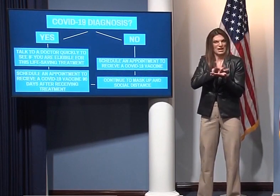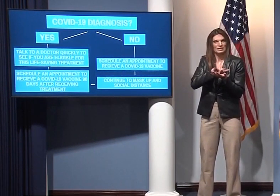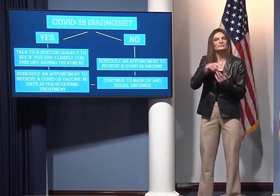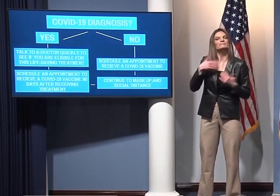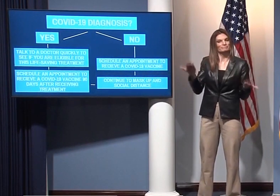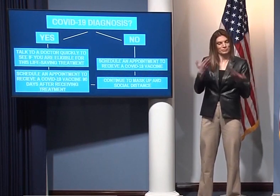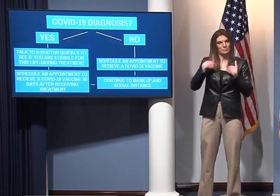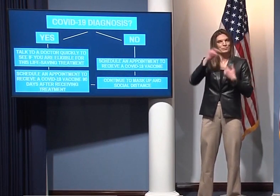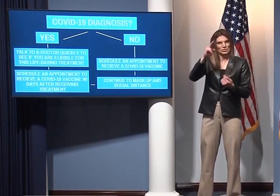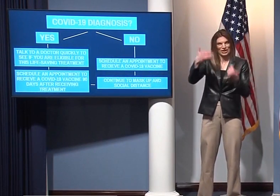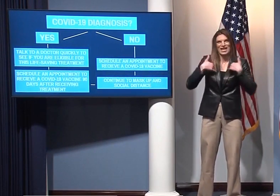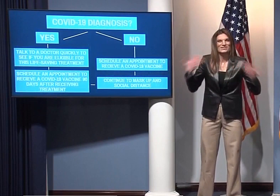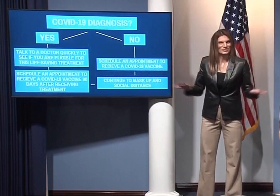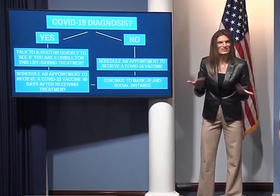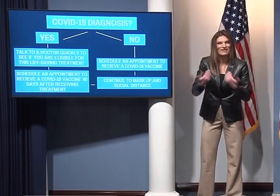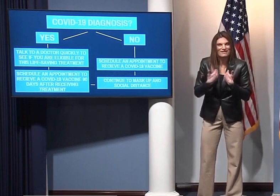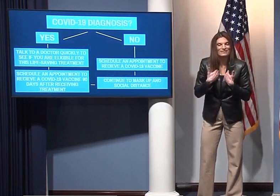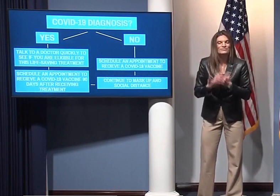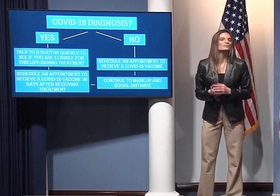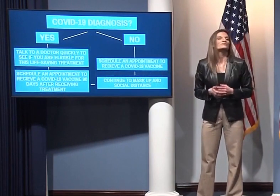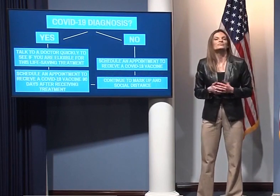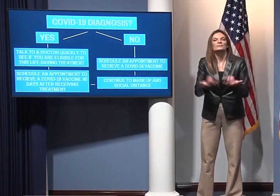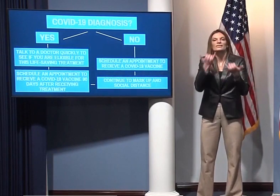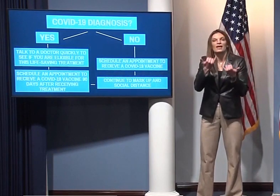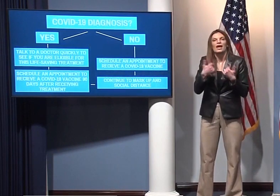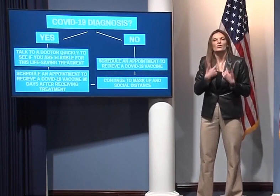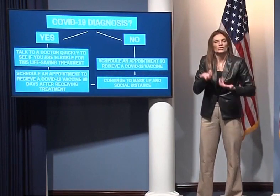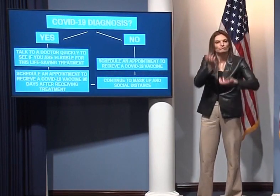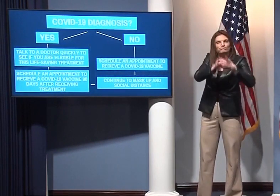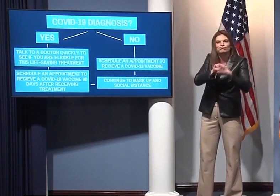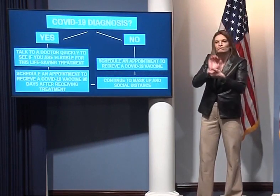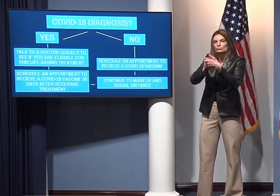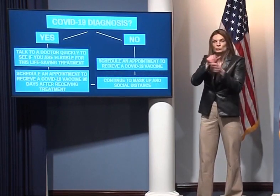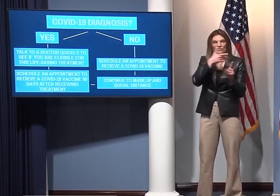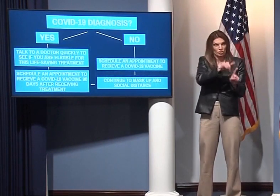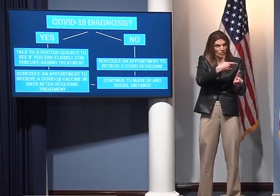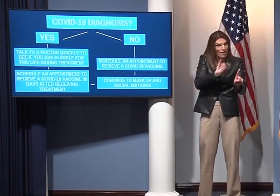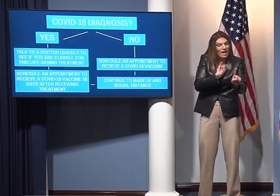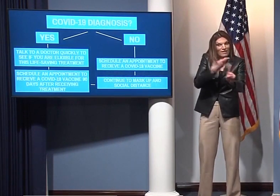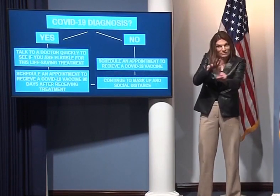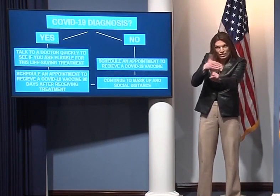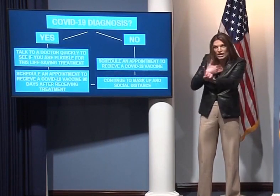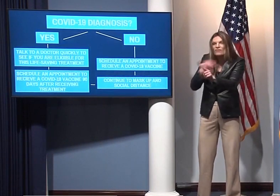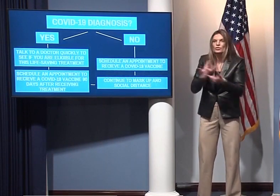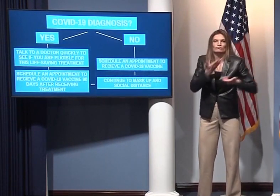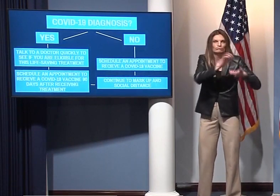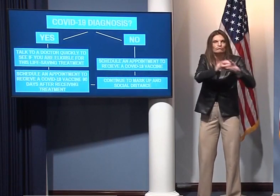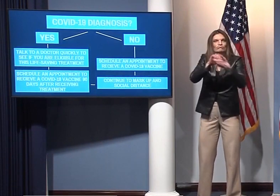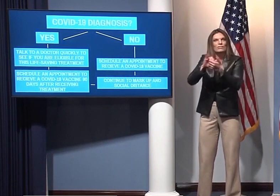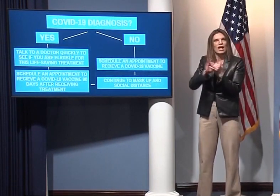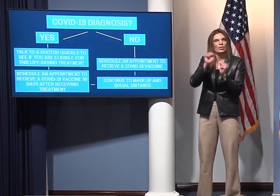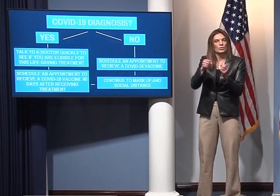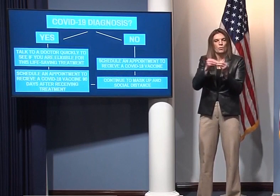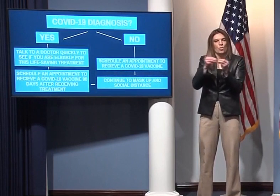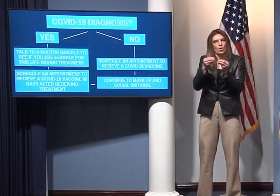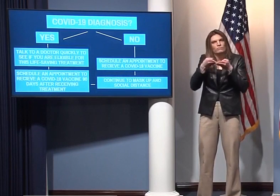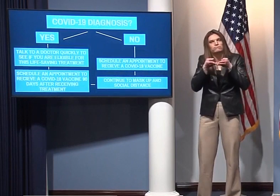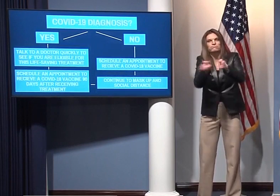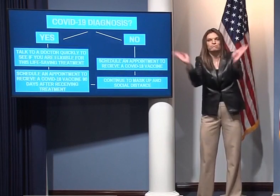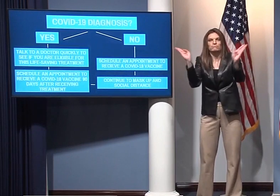supply at centers that currently administer these treatments and also working to stand up additional sites where they can be